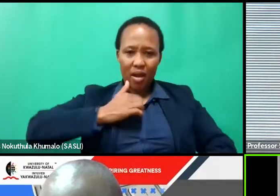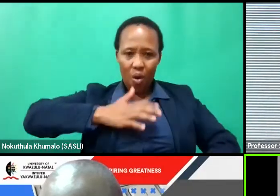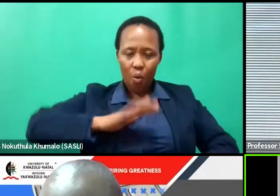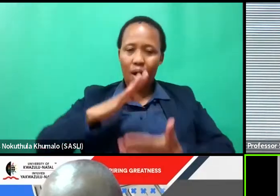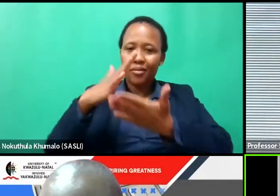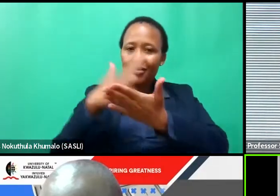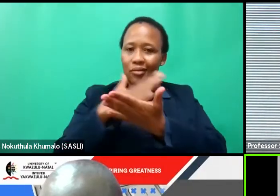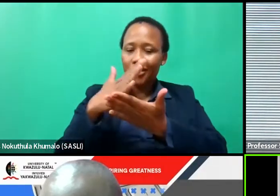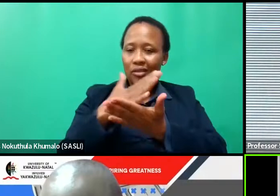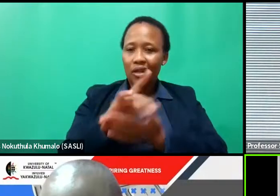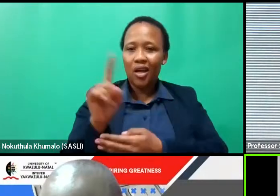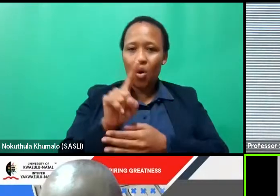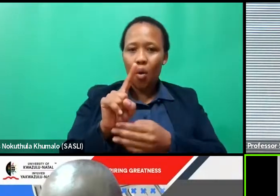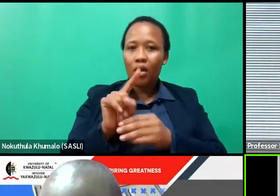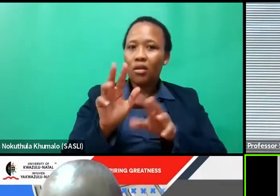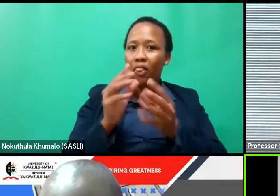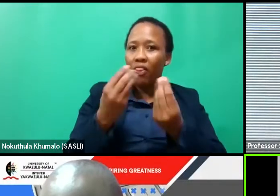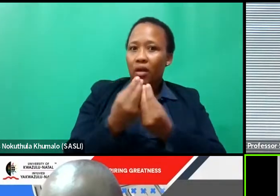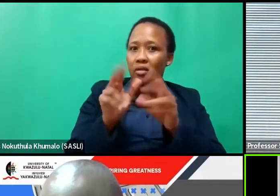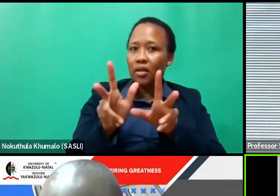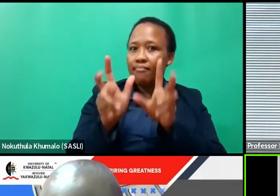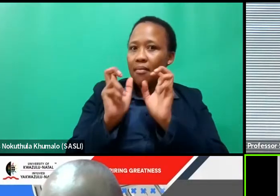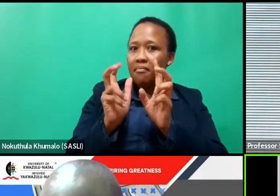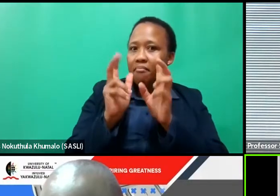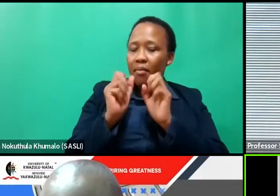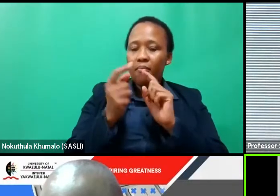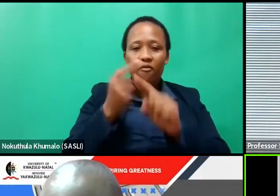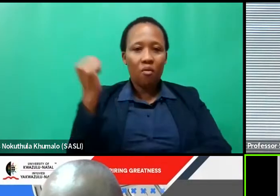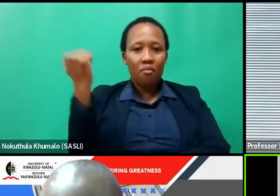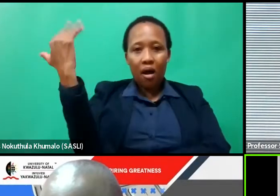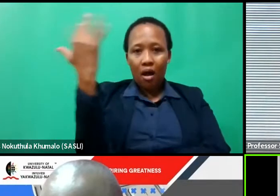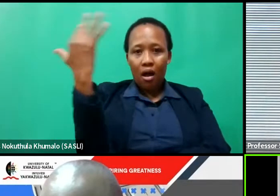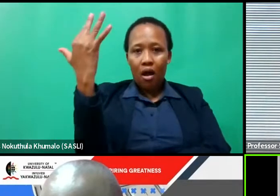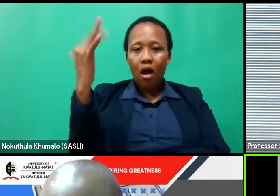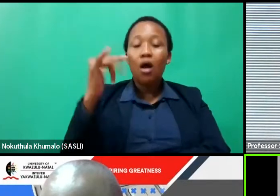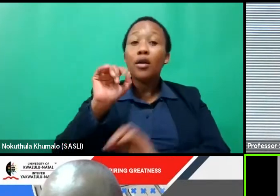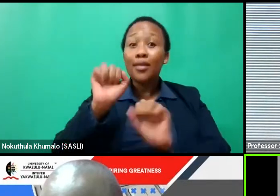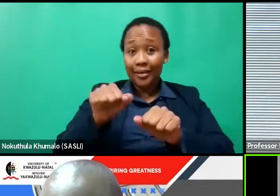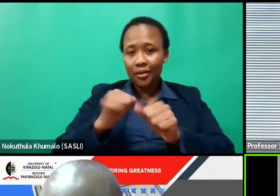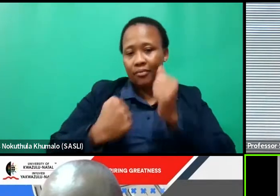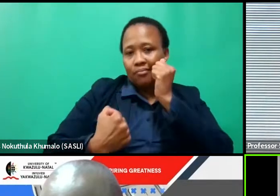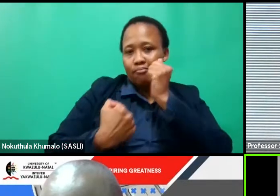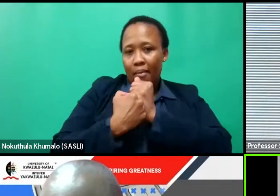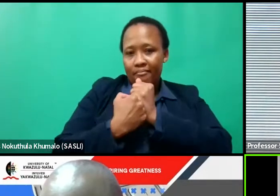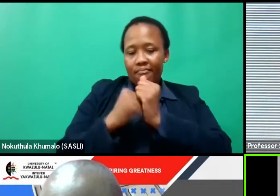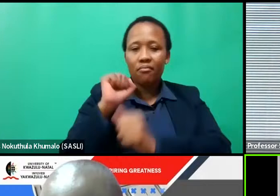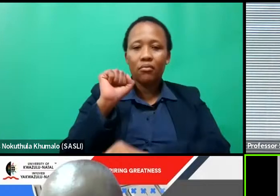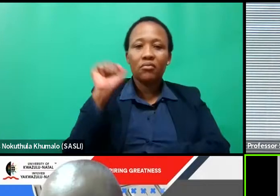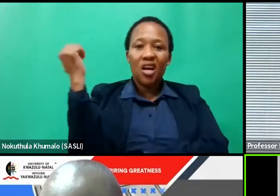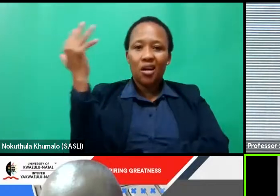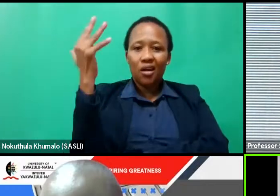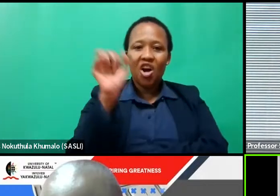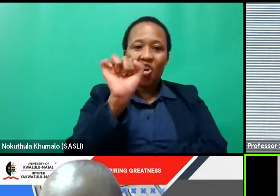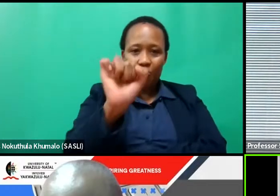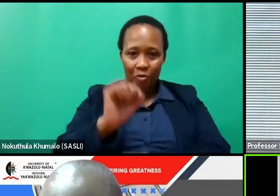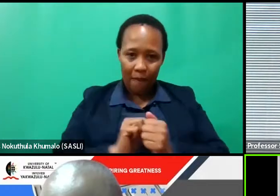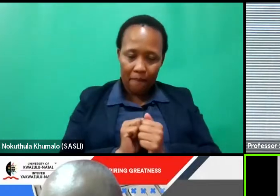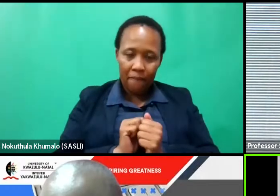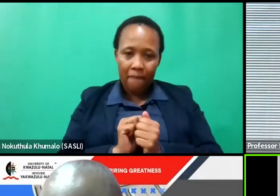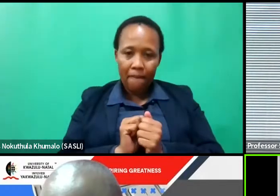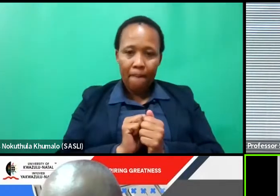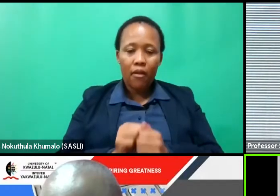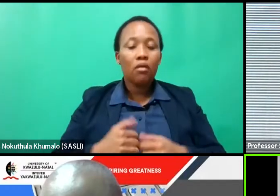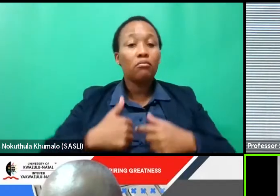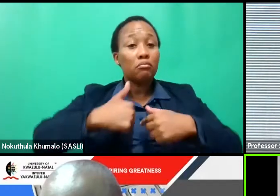of your presentation and to show how I support it. I often have also, I see